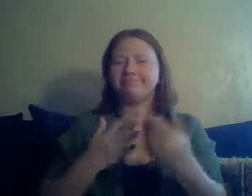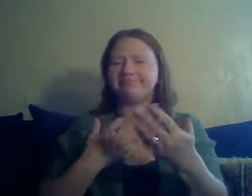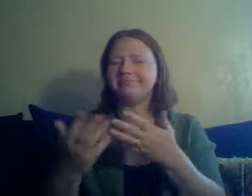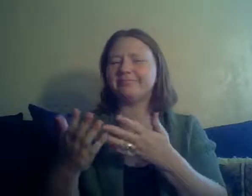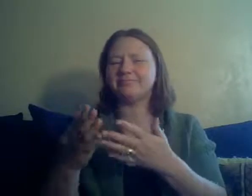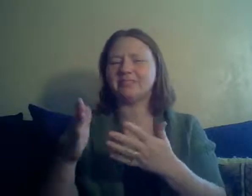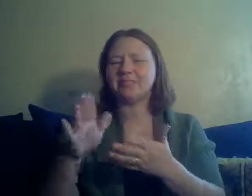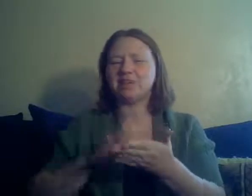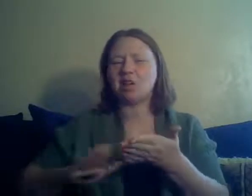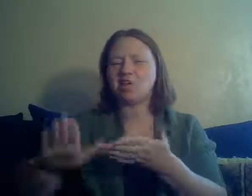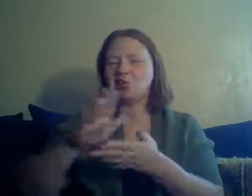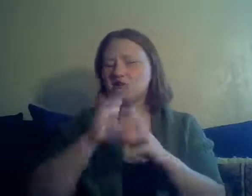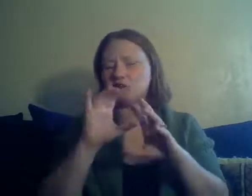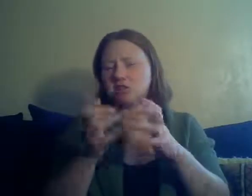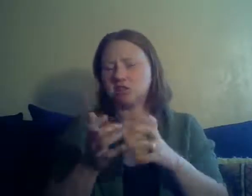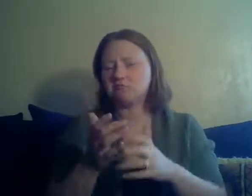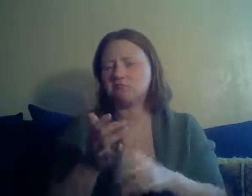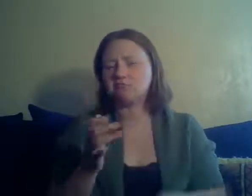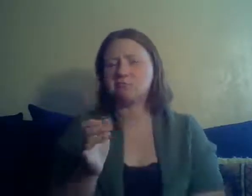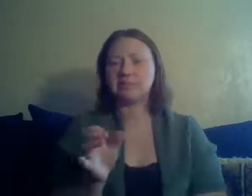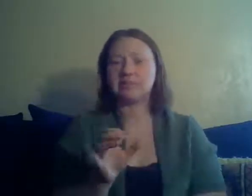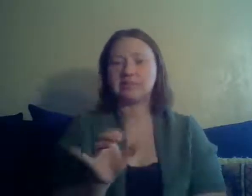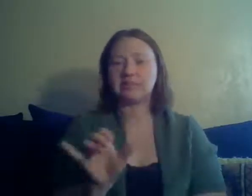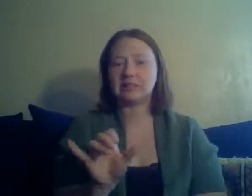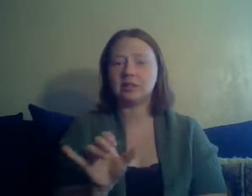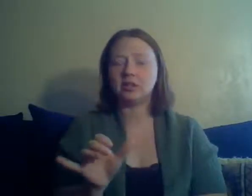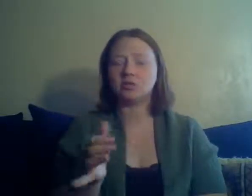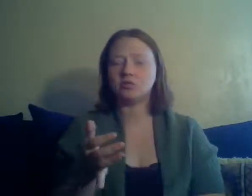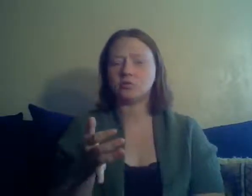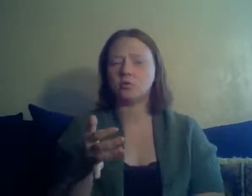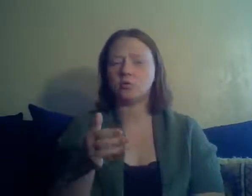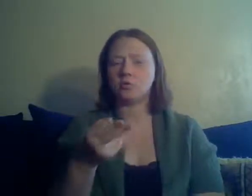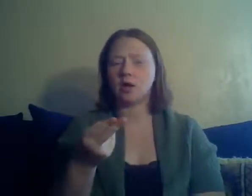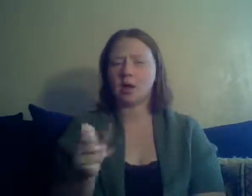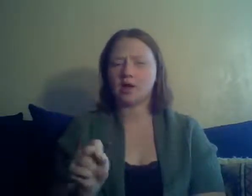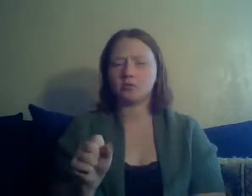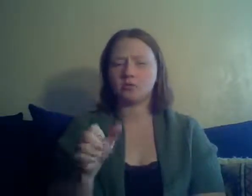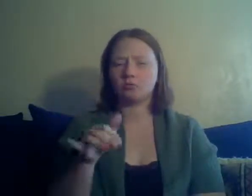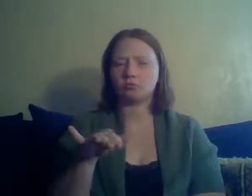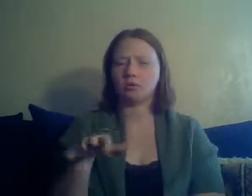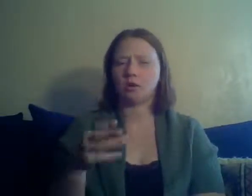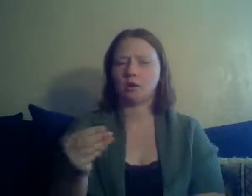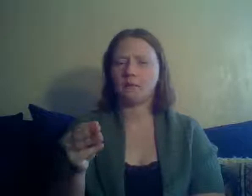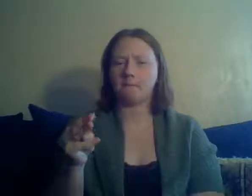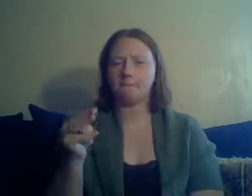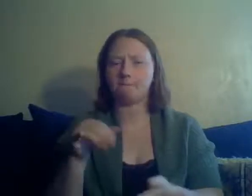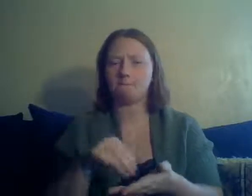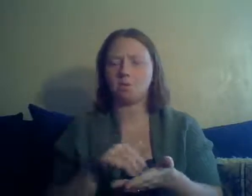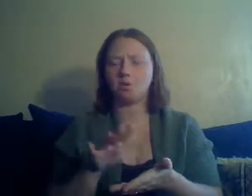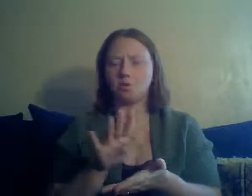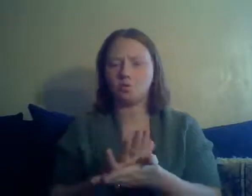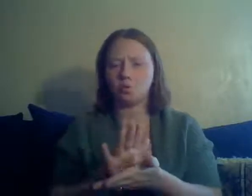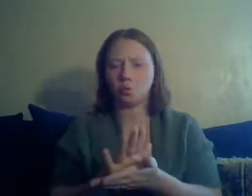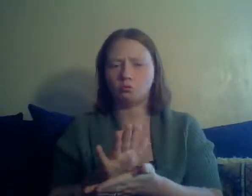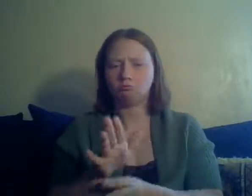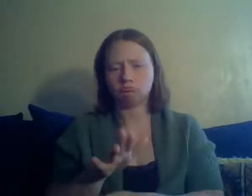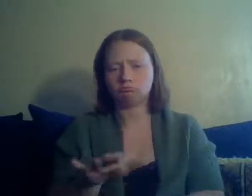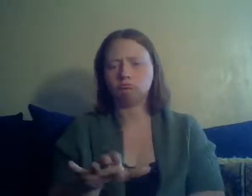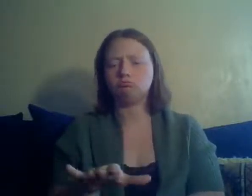school or middle school students. The key is to think about your reading and writing assignments as